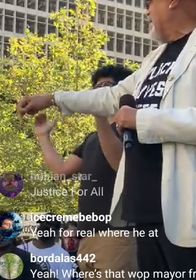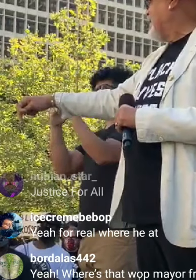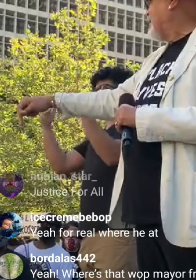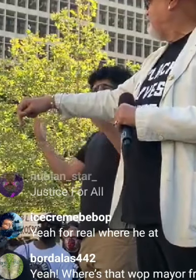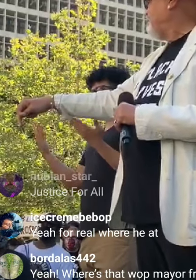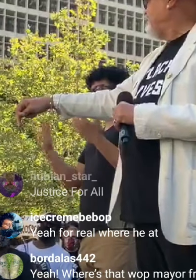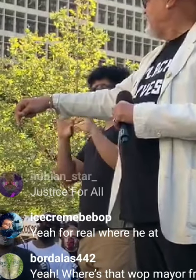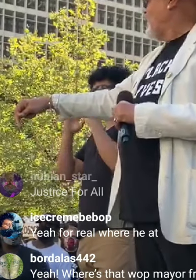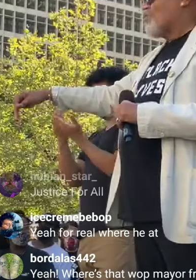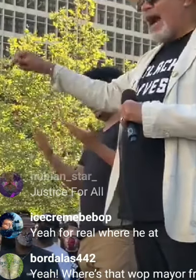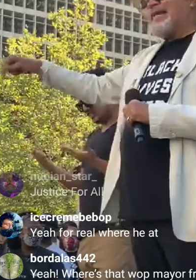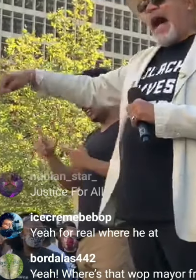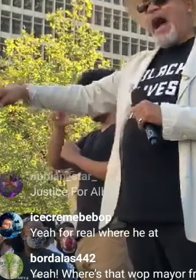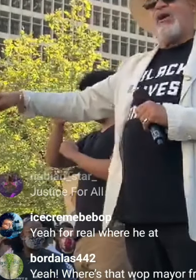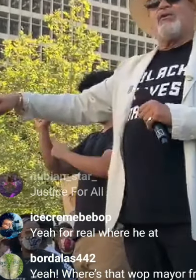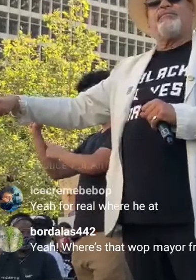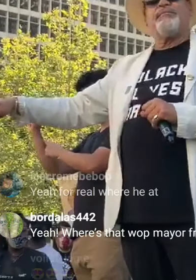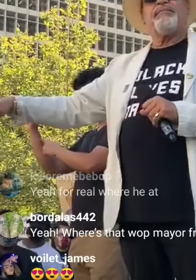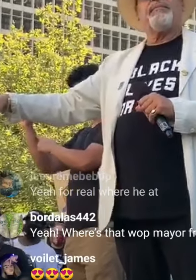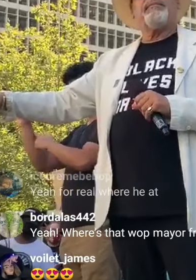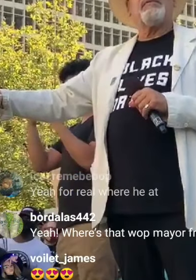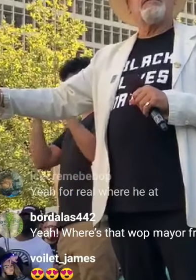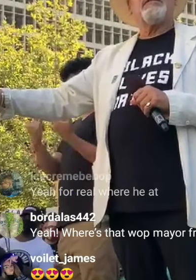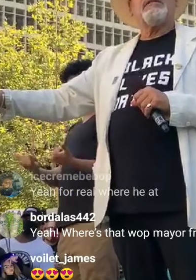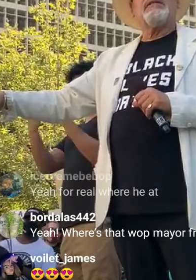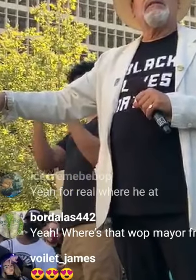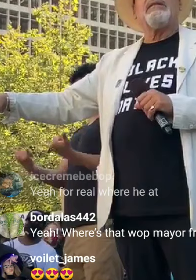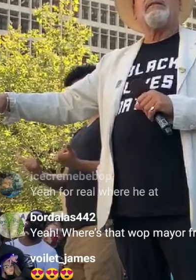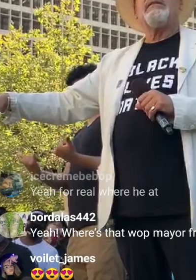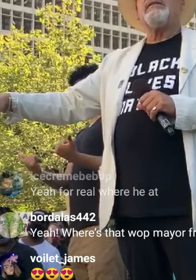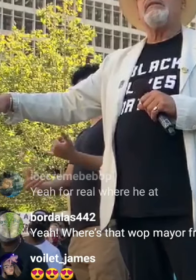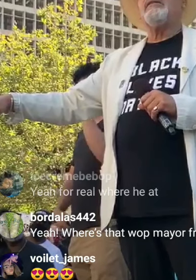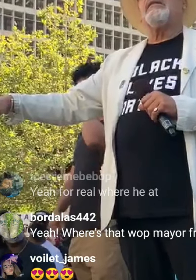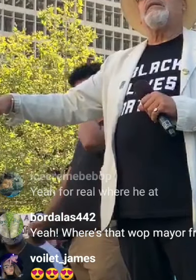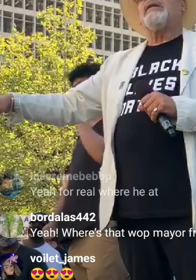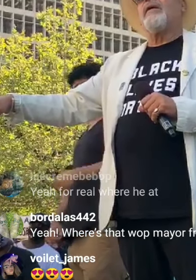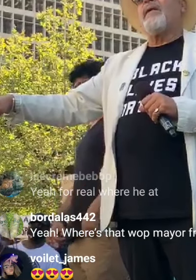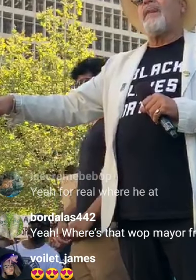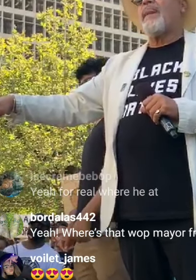right here in LA. Right now,